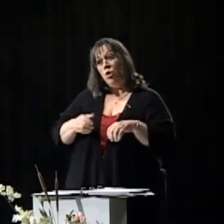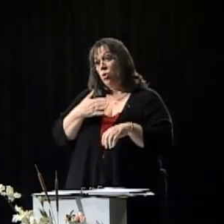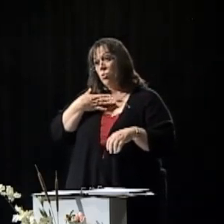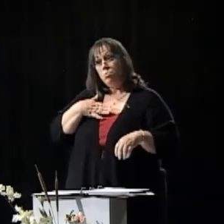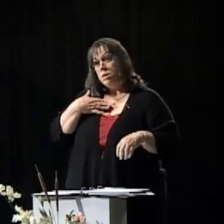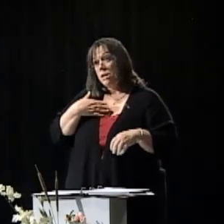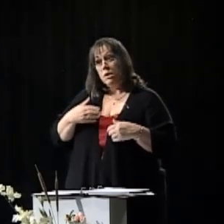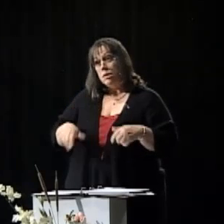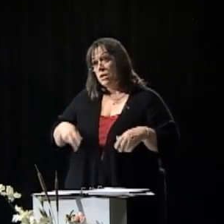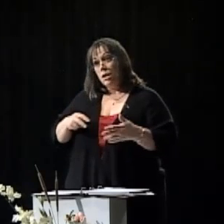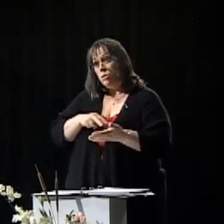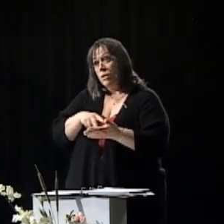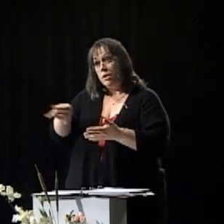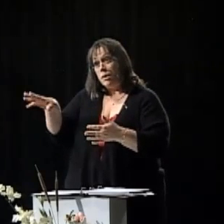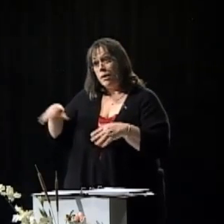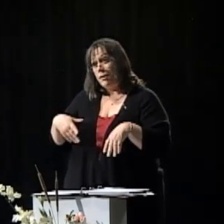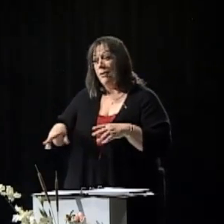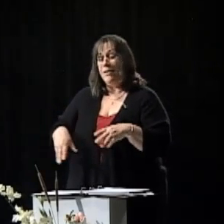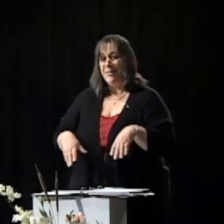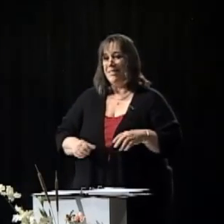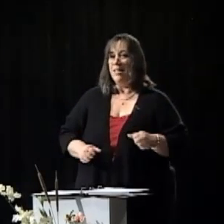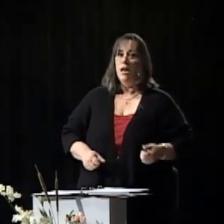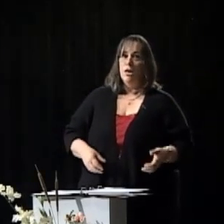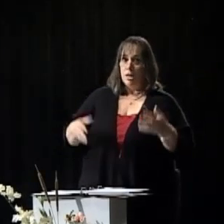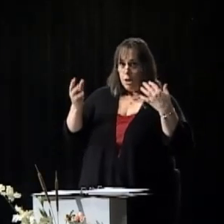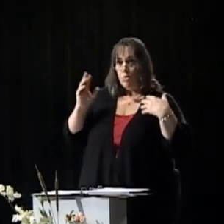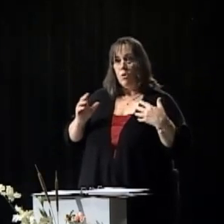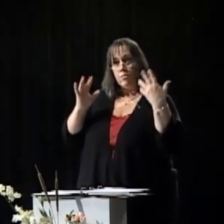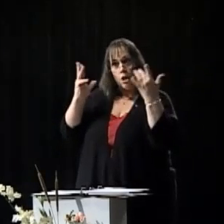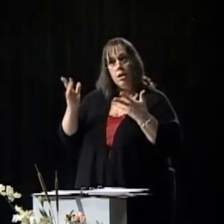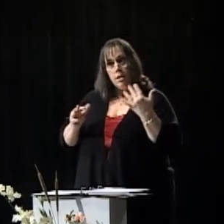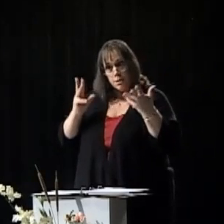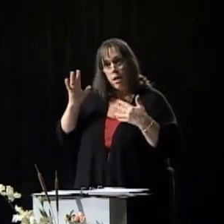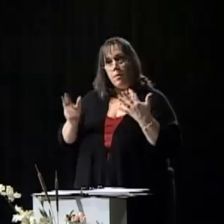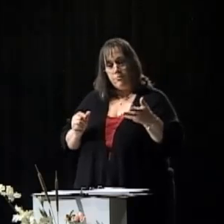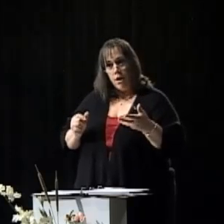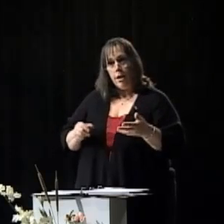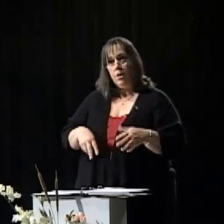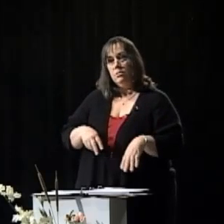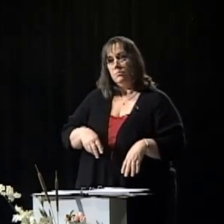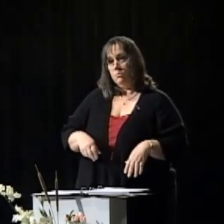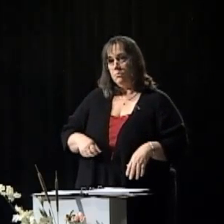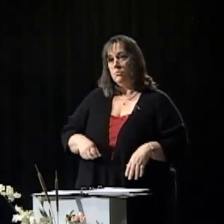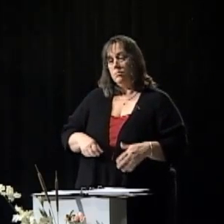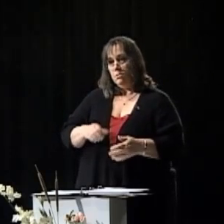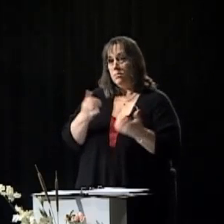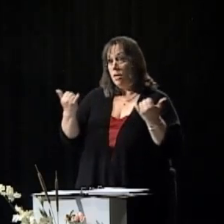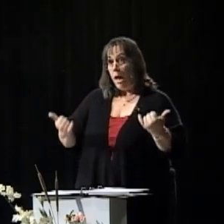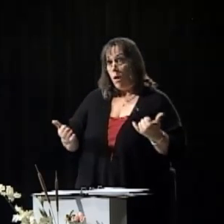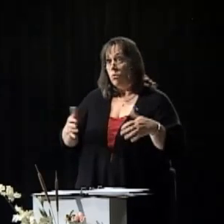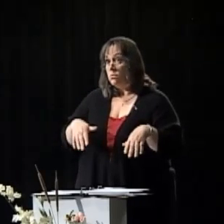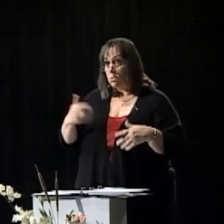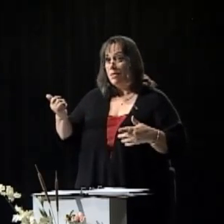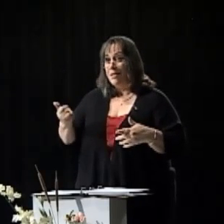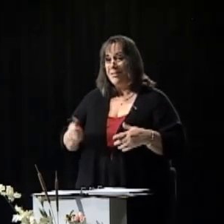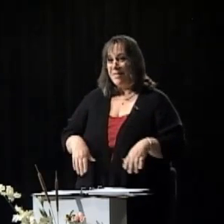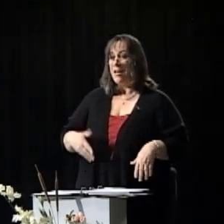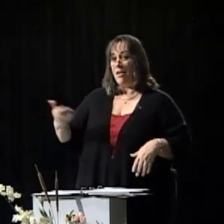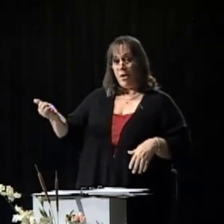oh, please, you know, we need to leave. You're going to go over and tell them fire now. And then you're